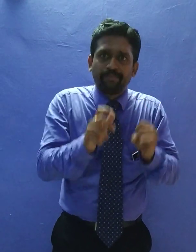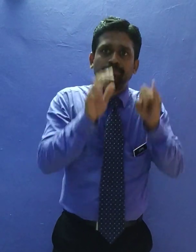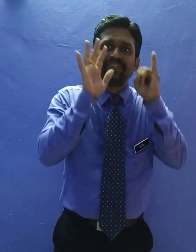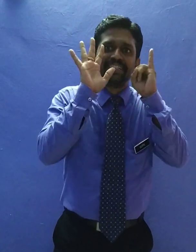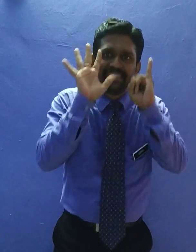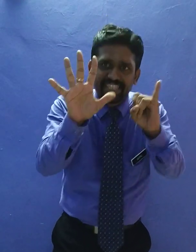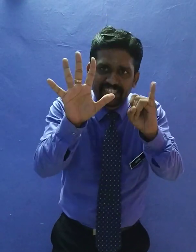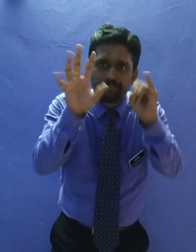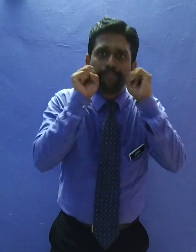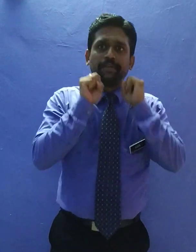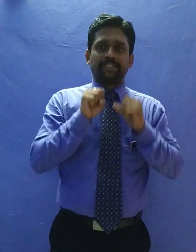maximum 6 peoples.